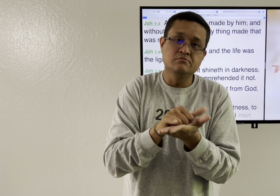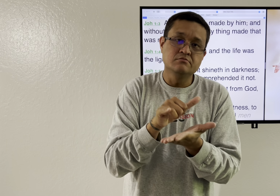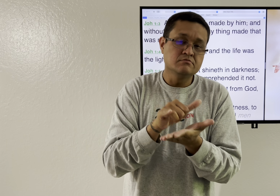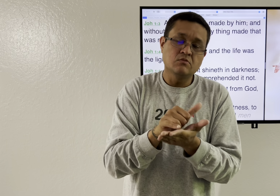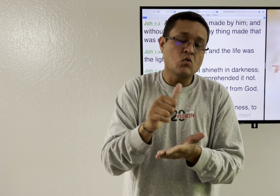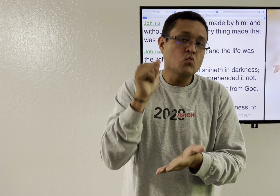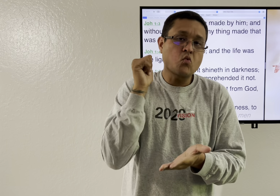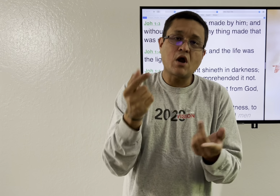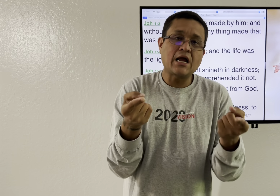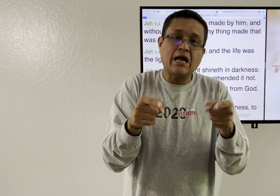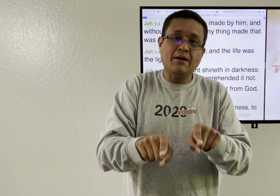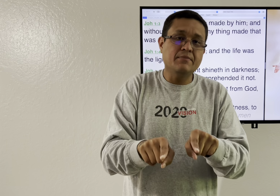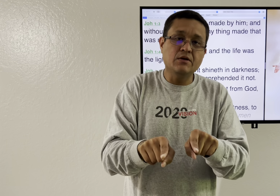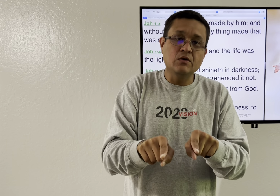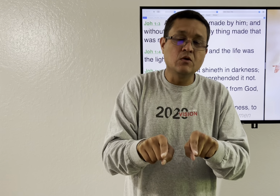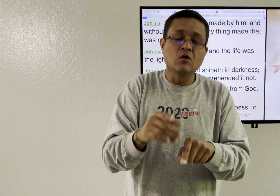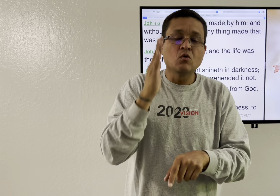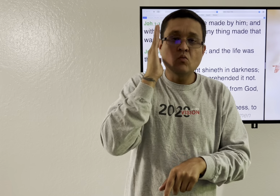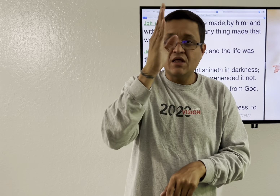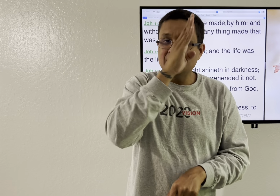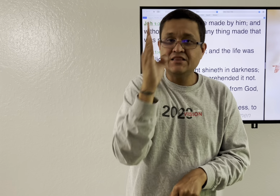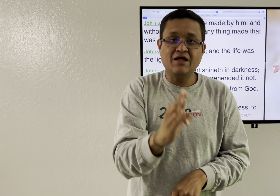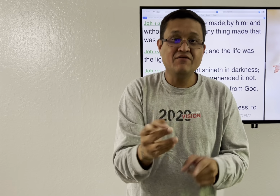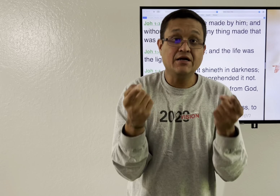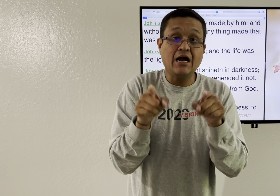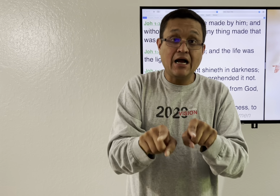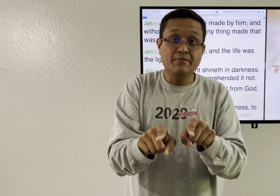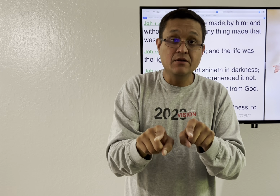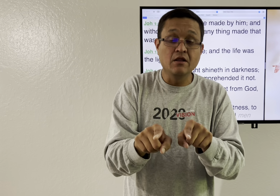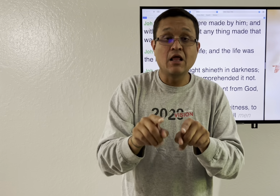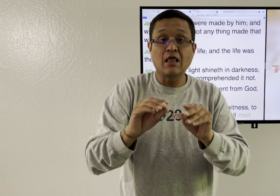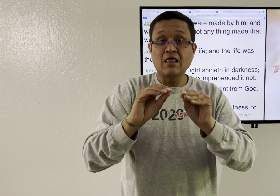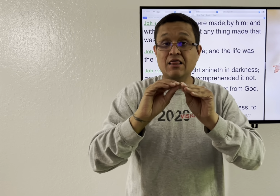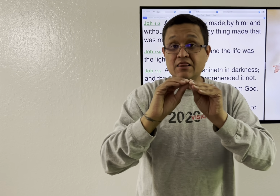You can't make up a way or think of a way to stop the darkness. It's impossible. It'll never happen.